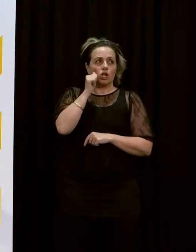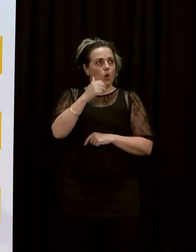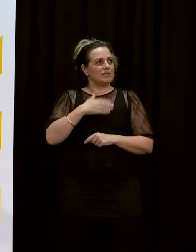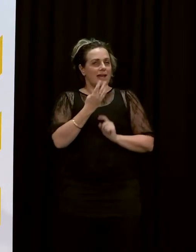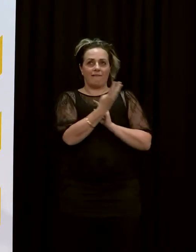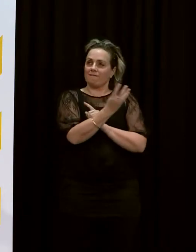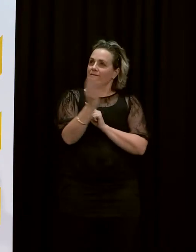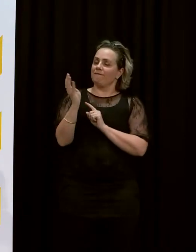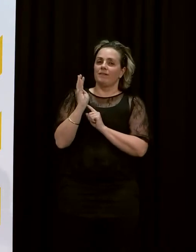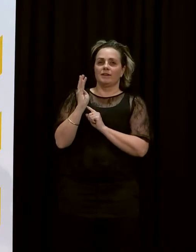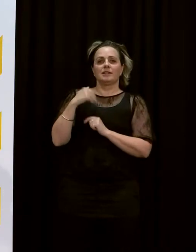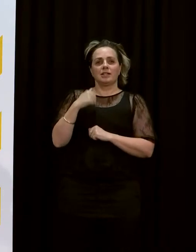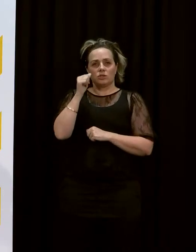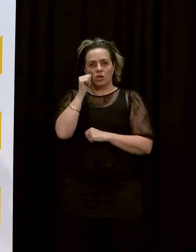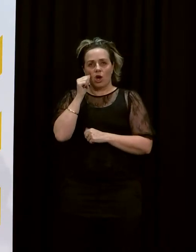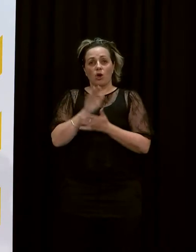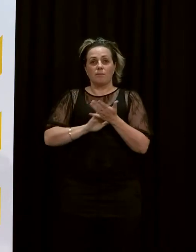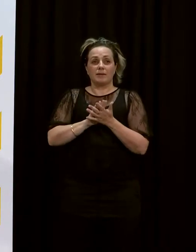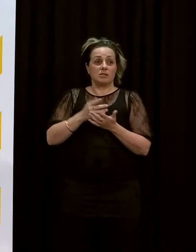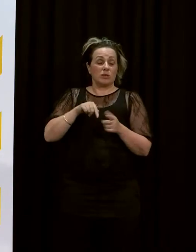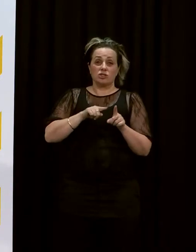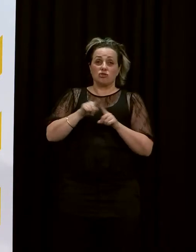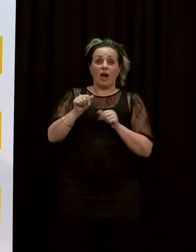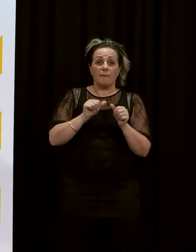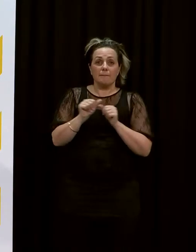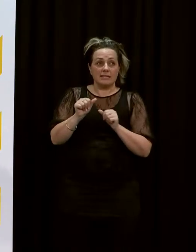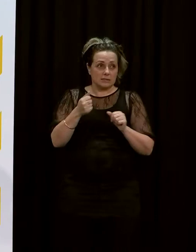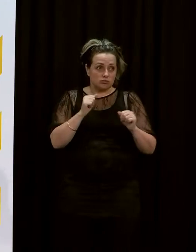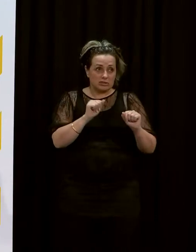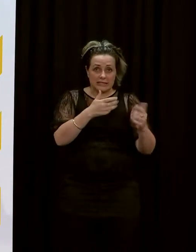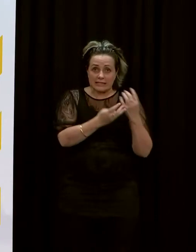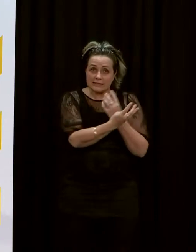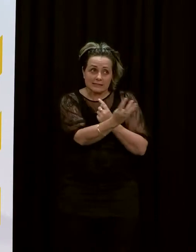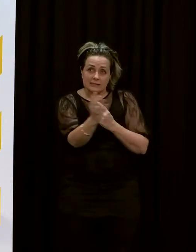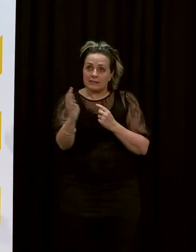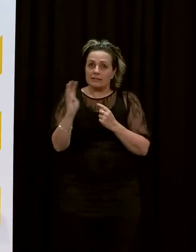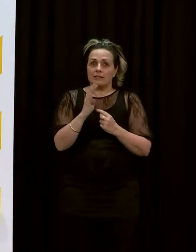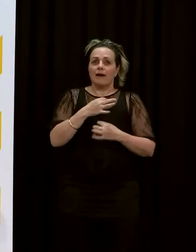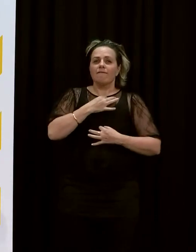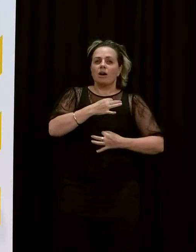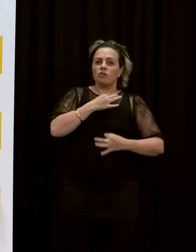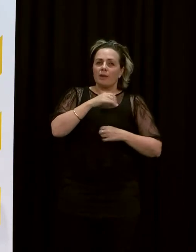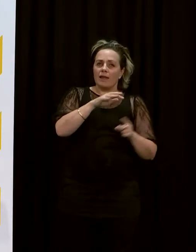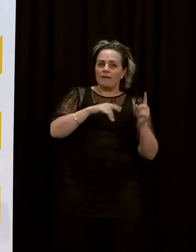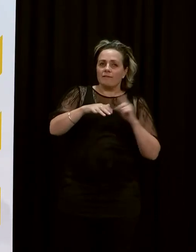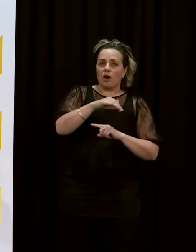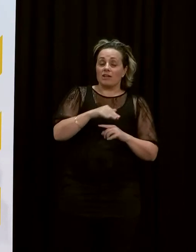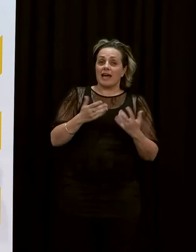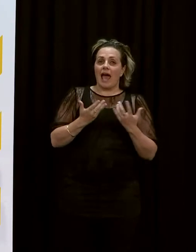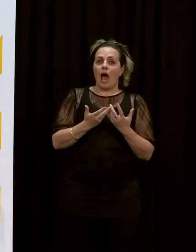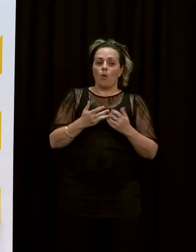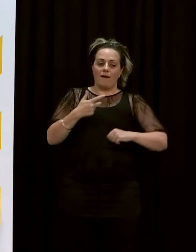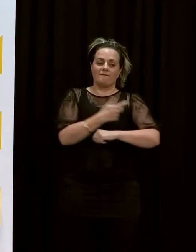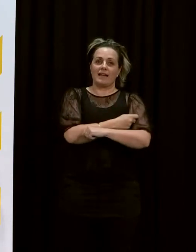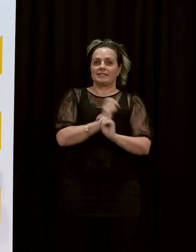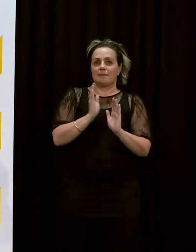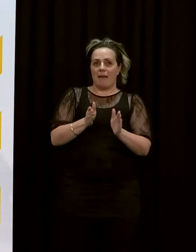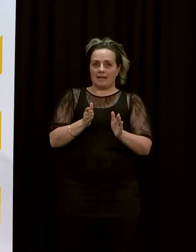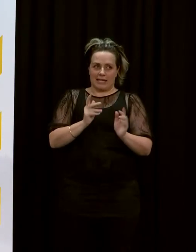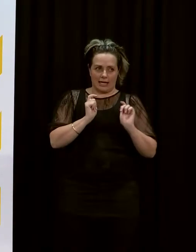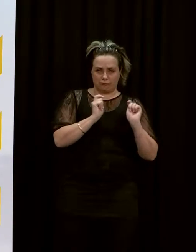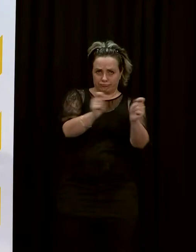safe environment. And so we can do what we can to protect people in those vulnerable environments, and we're doing that with the vaccine mandates that we've been rolling out. And